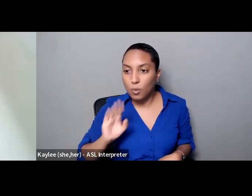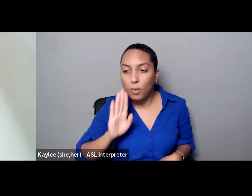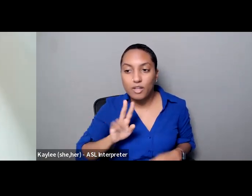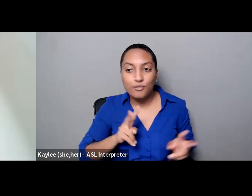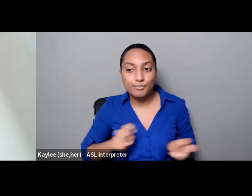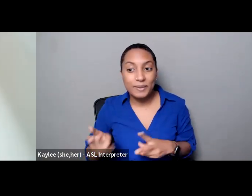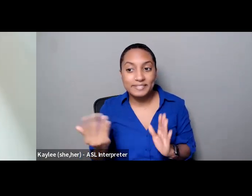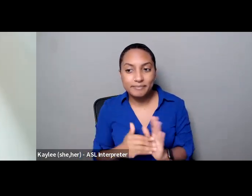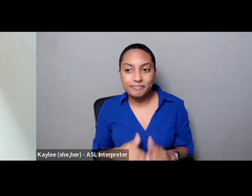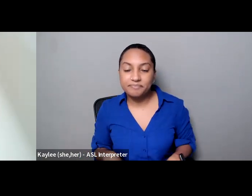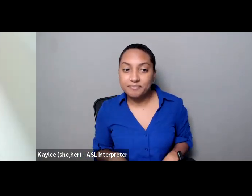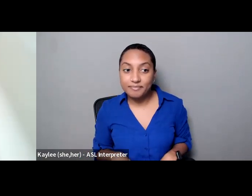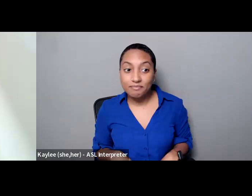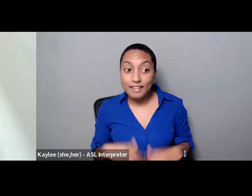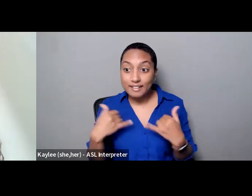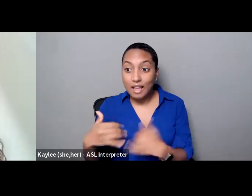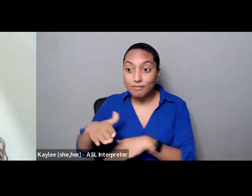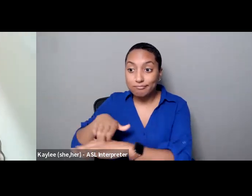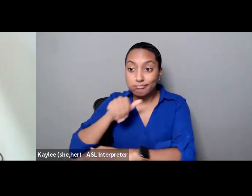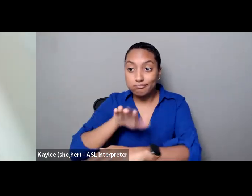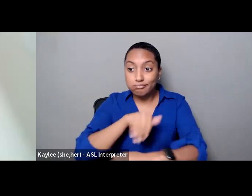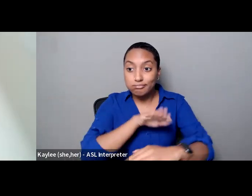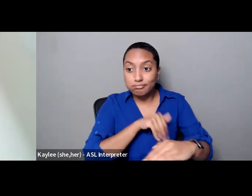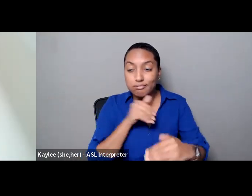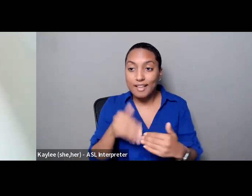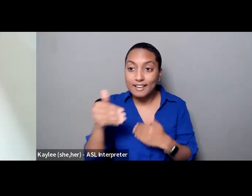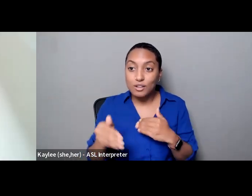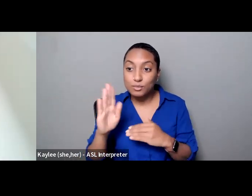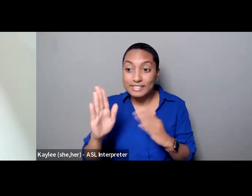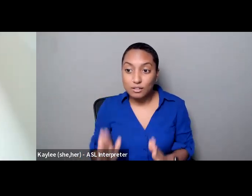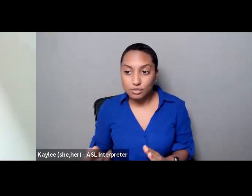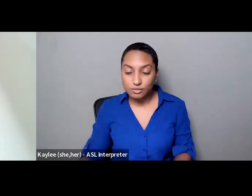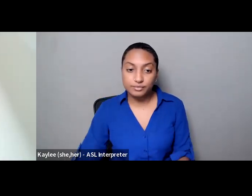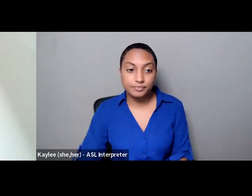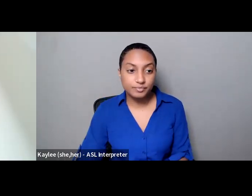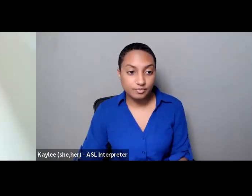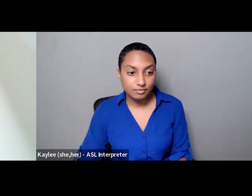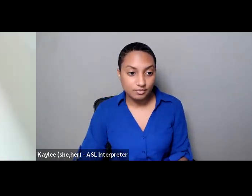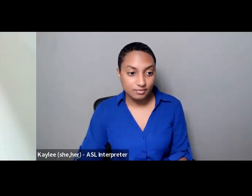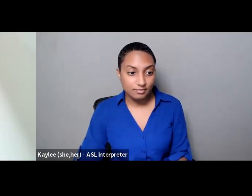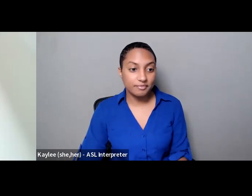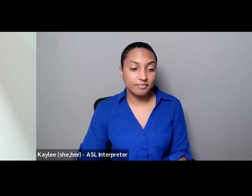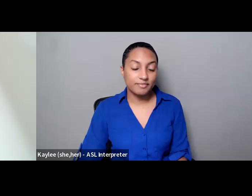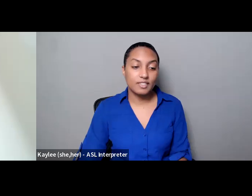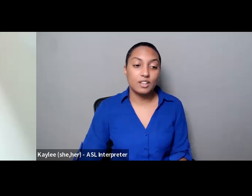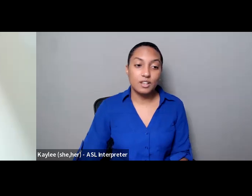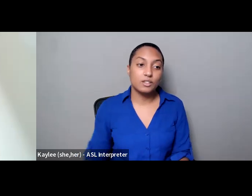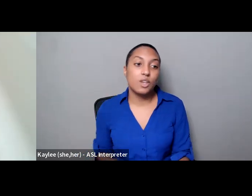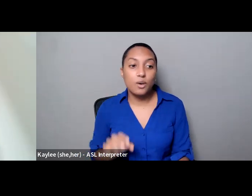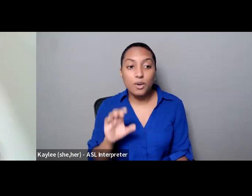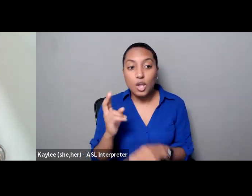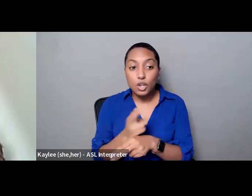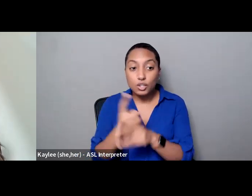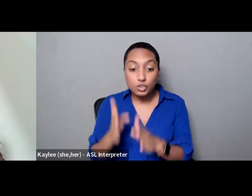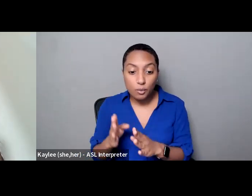our next presenters. So for our next presentation, we have Consumer Control, our foundation for the past